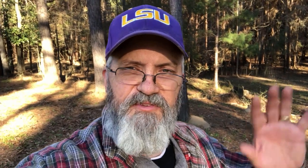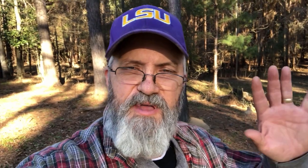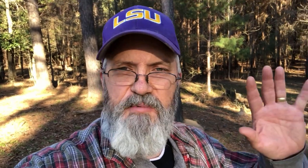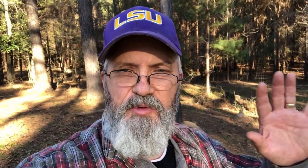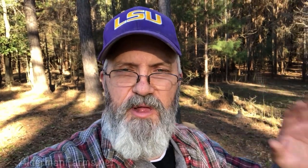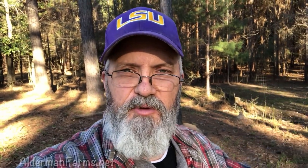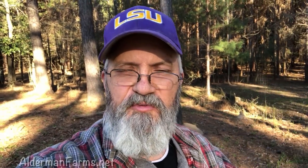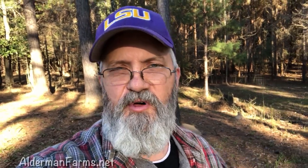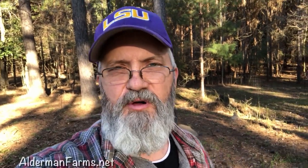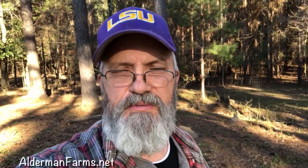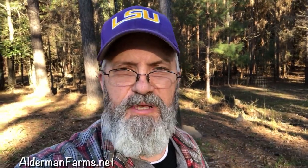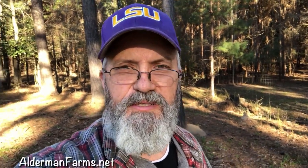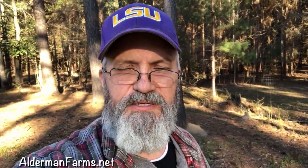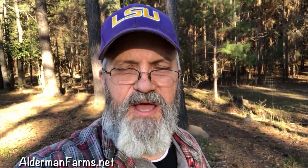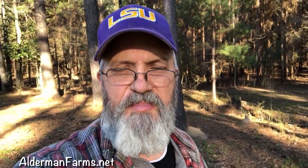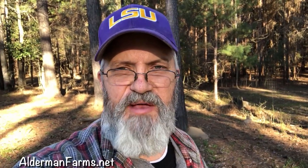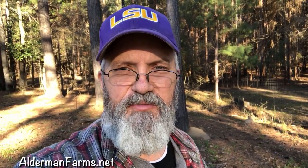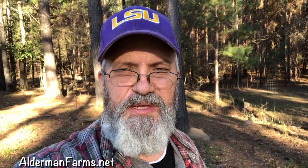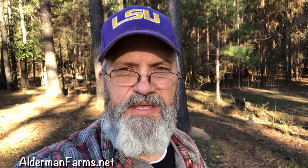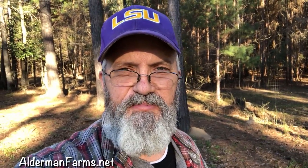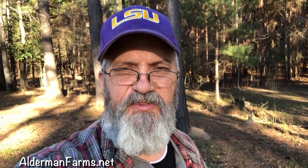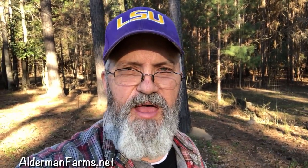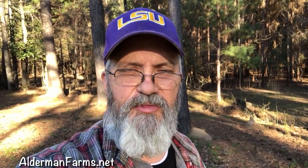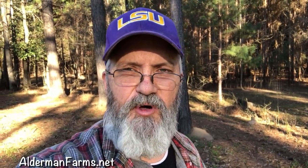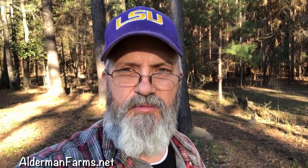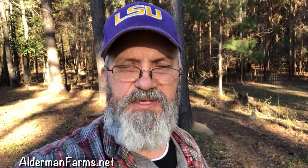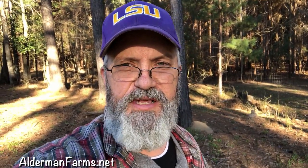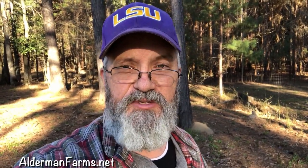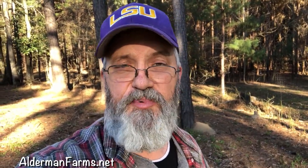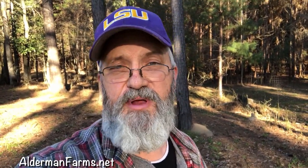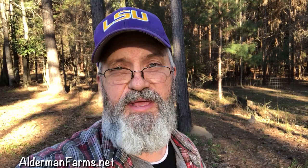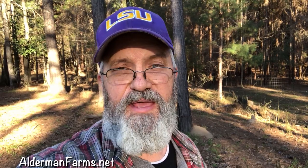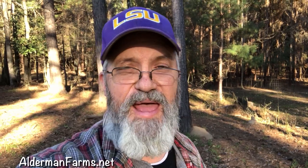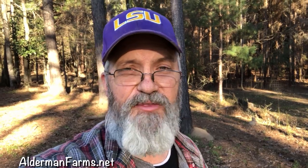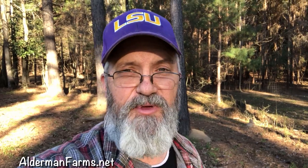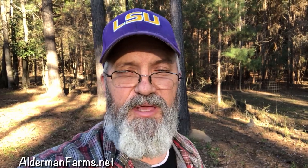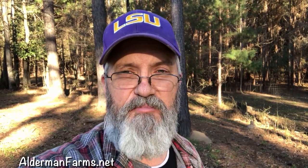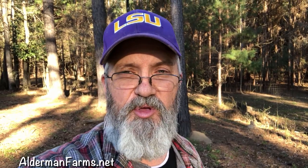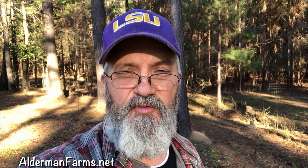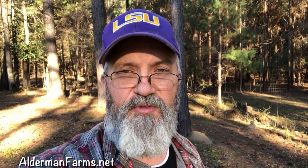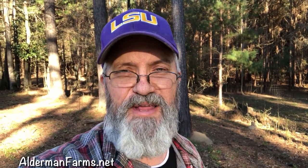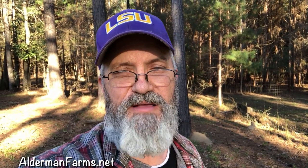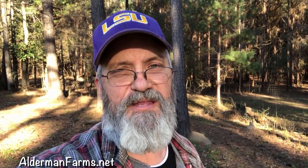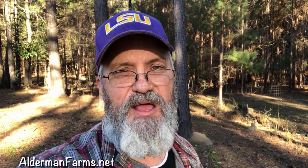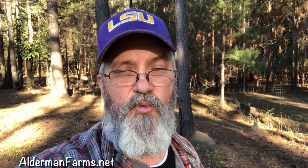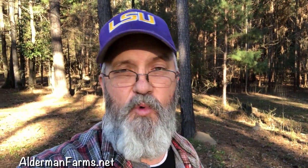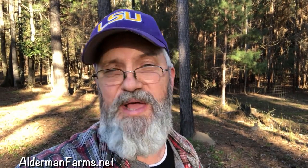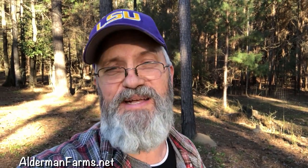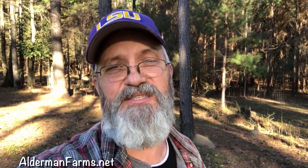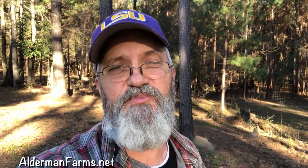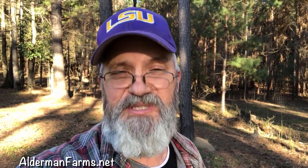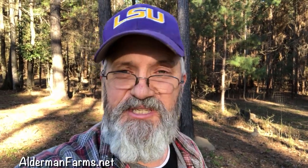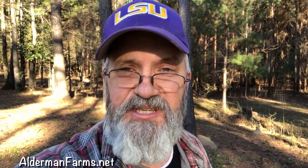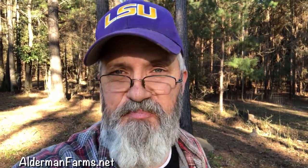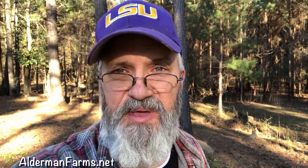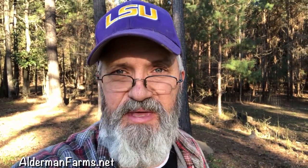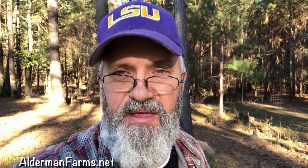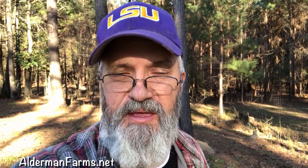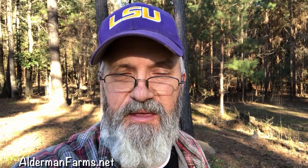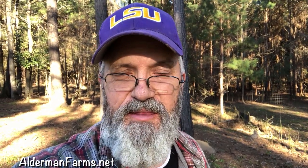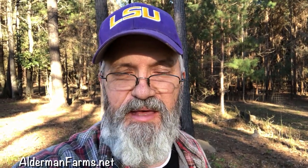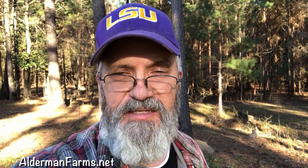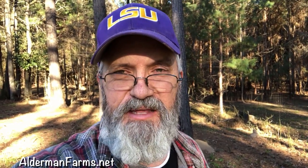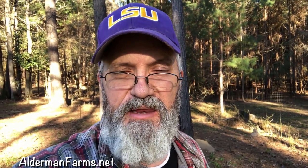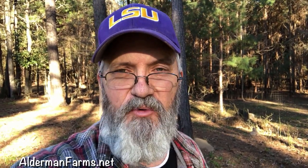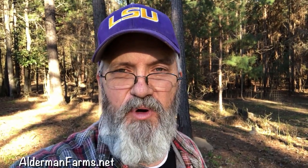Hey, is Tommy with Alderman Farms. Just got back from the Deep South Homestead Spring Gathering in beautiful downtown Wiggins, Mississippi.